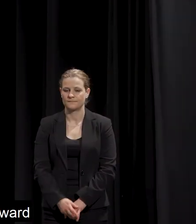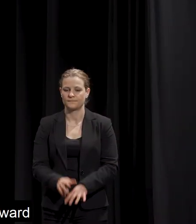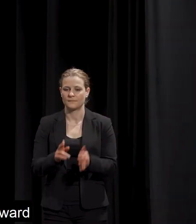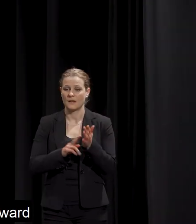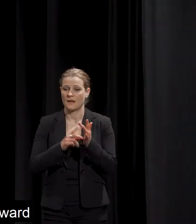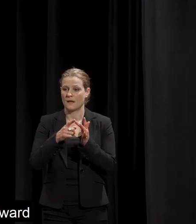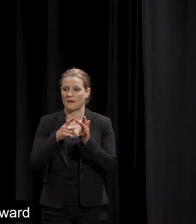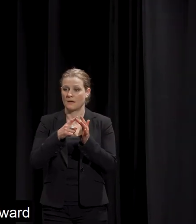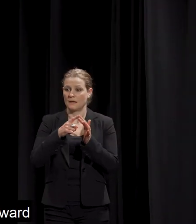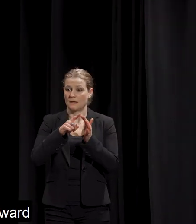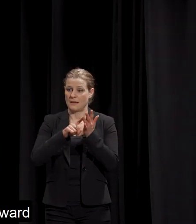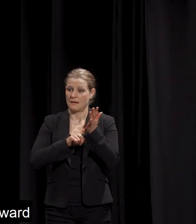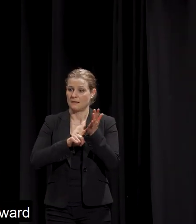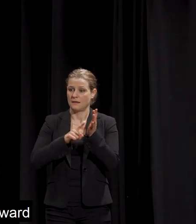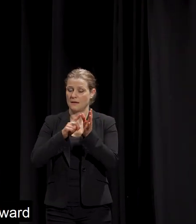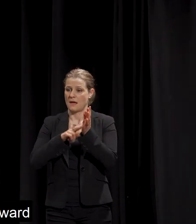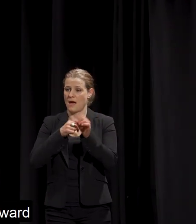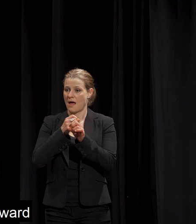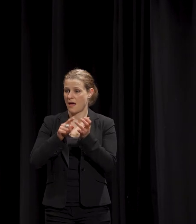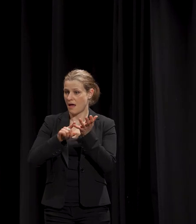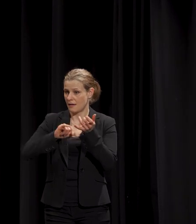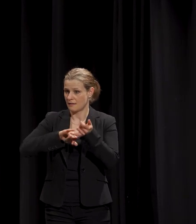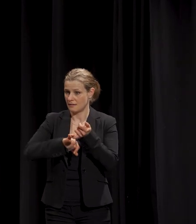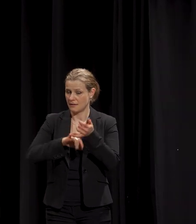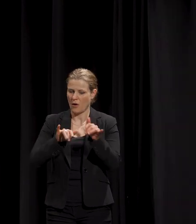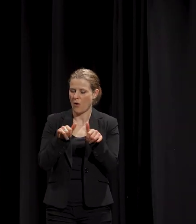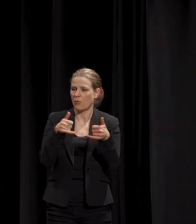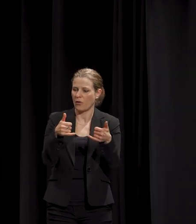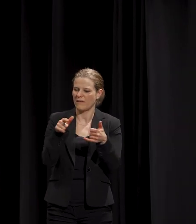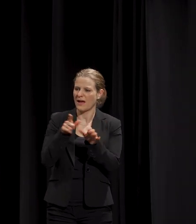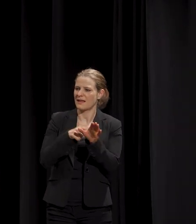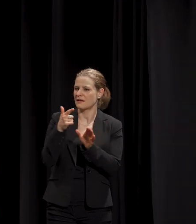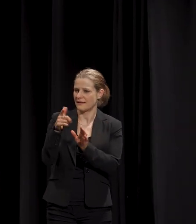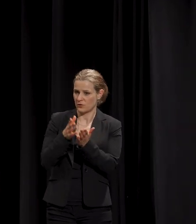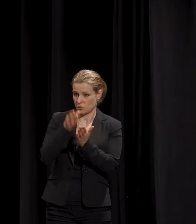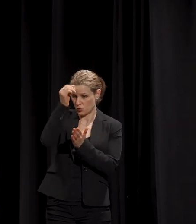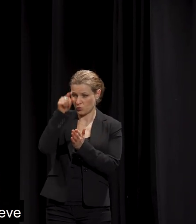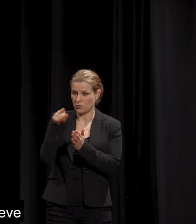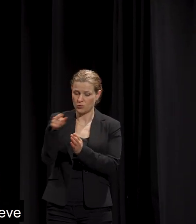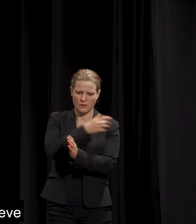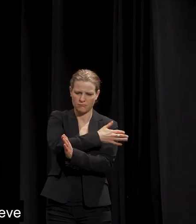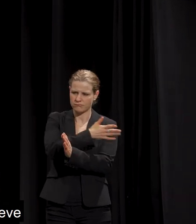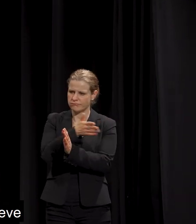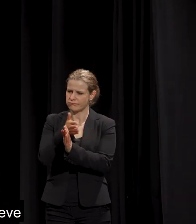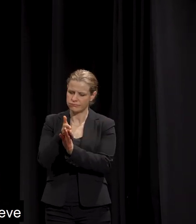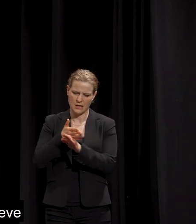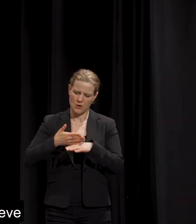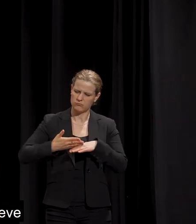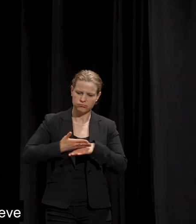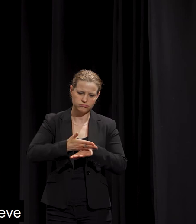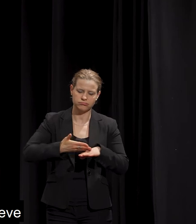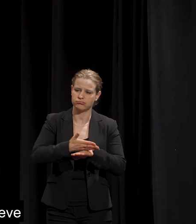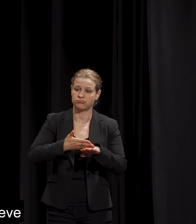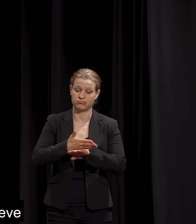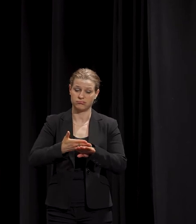The Neil Angus Endeavour Award is presented to a Year 7 student who has worked consistently across the school year, always striving to